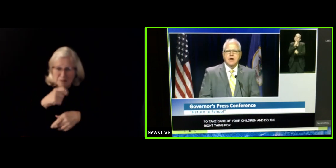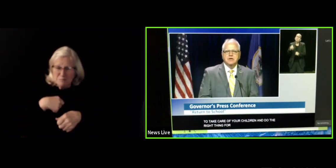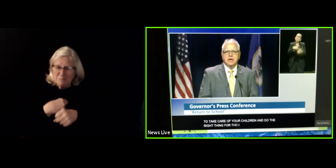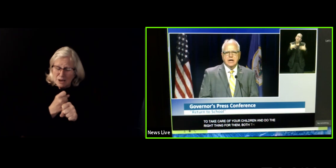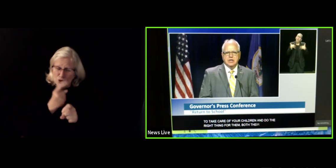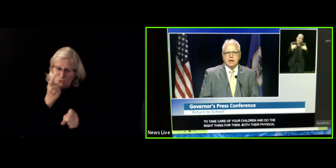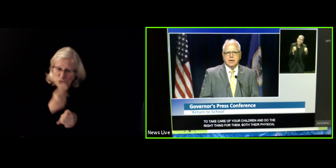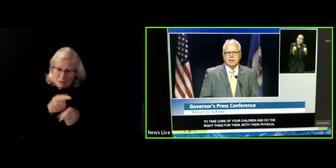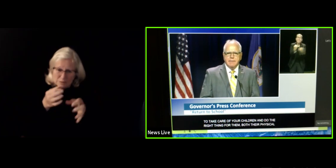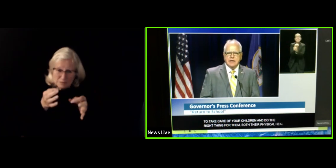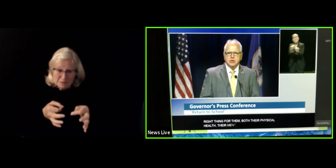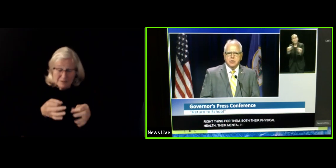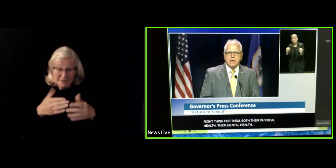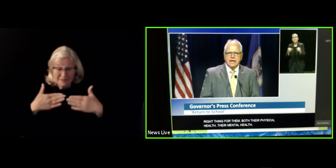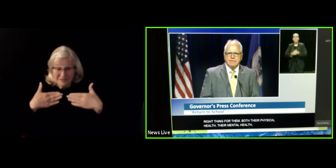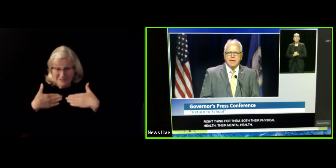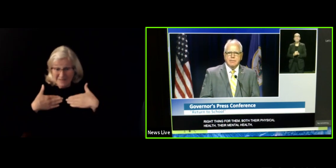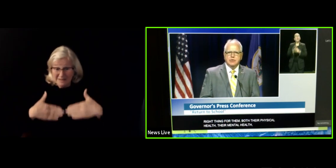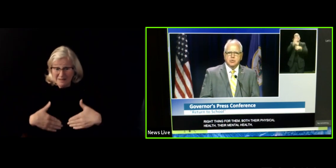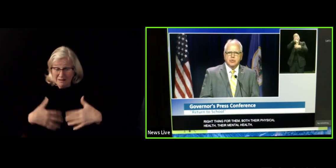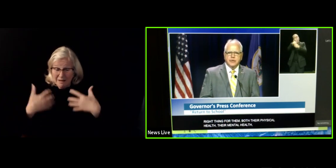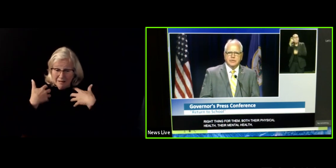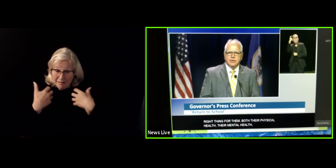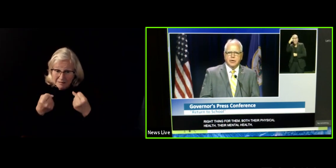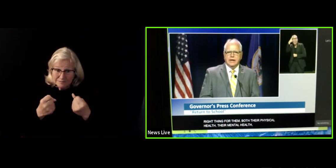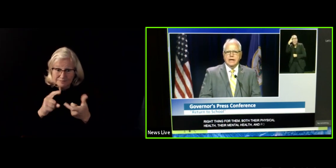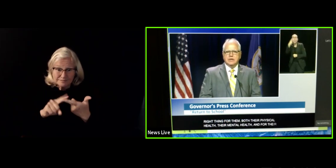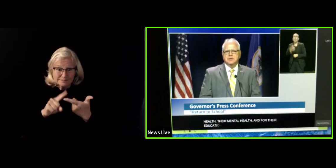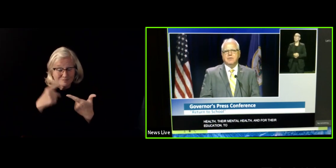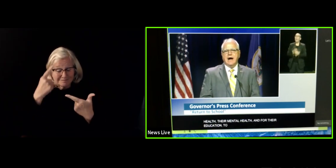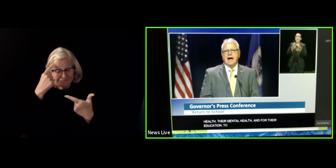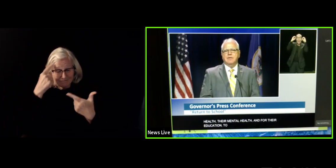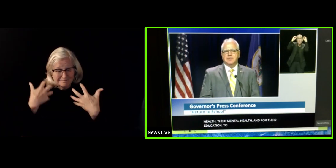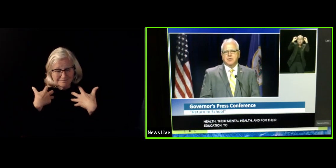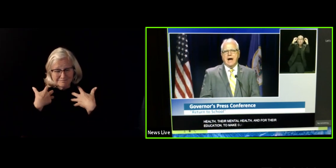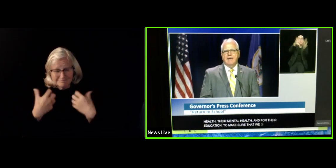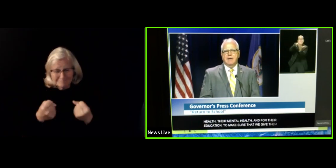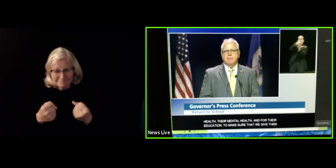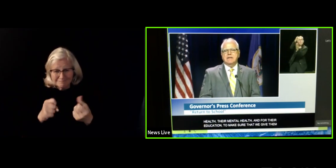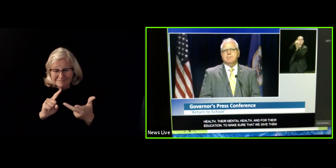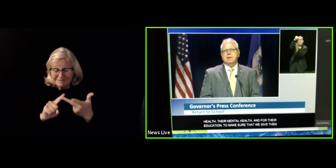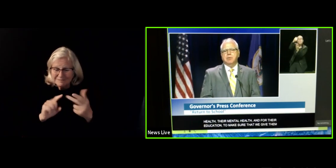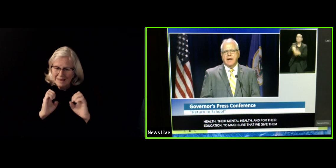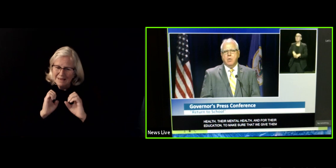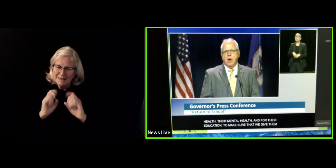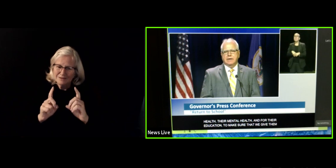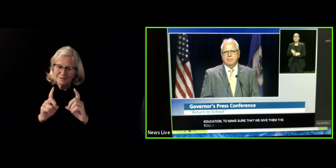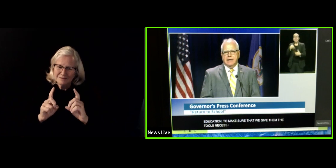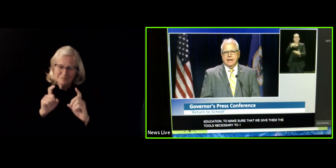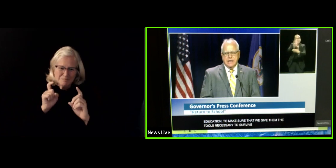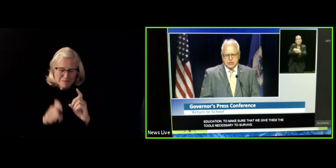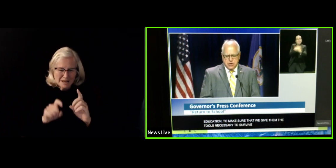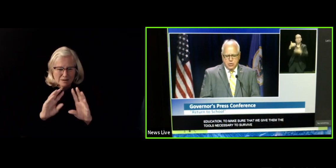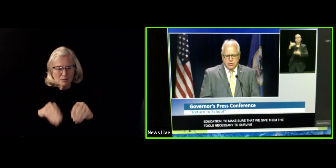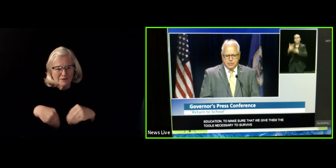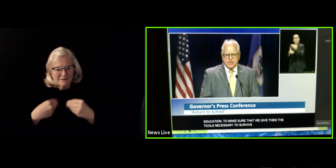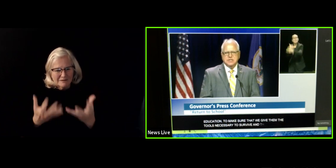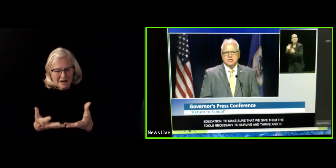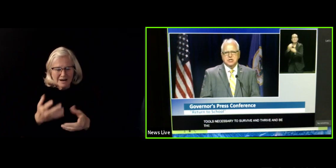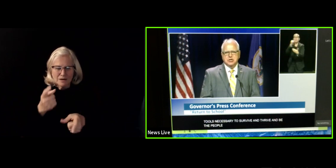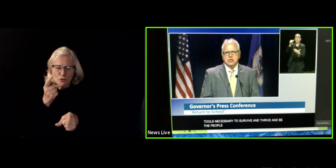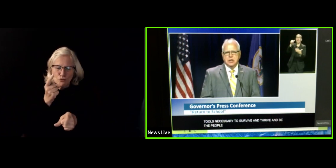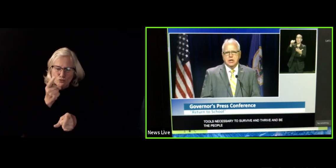their education, to make sure that we give them the tools necessary to survive and thrive and be the people they want to be. So